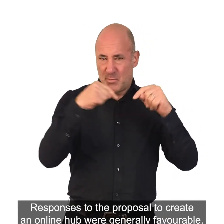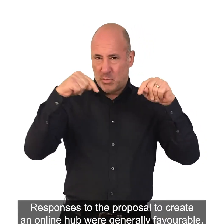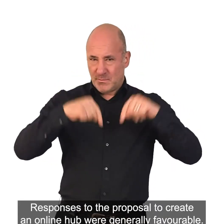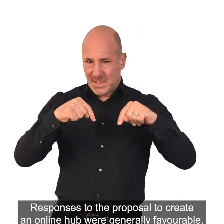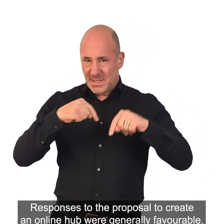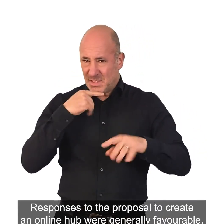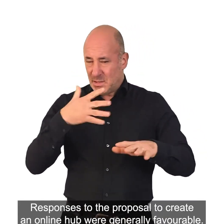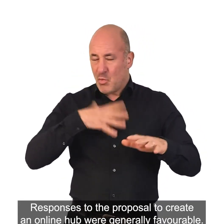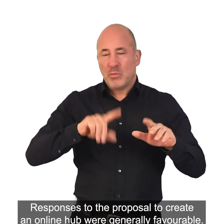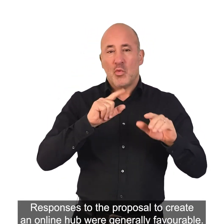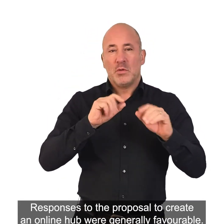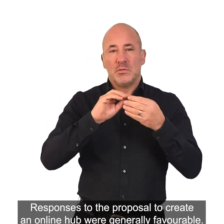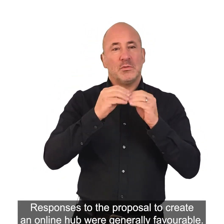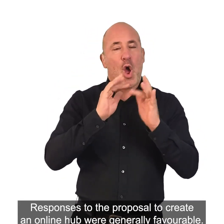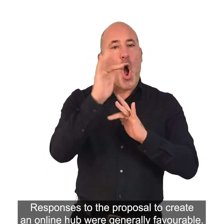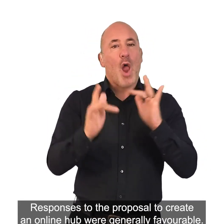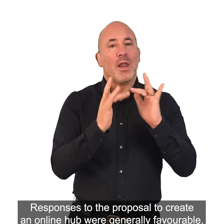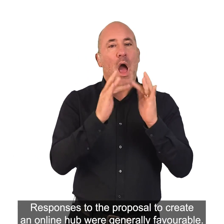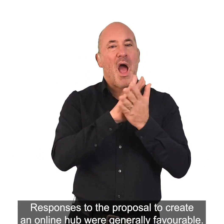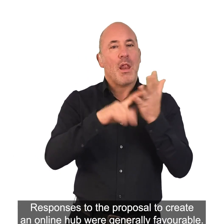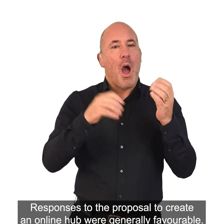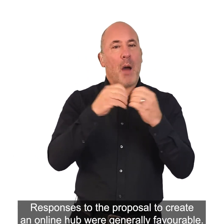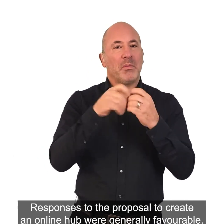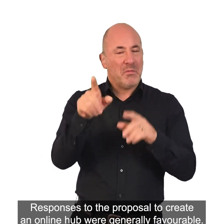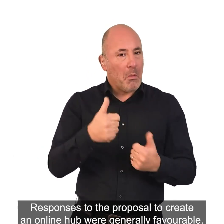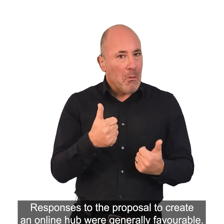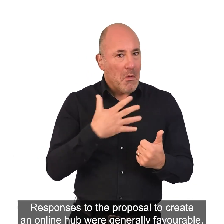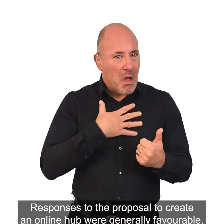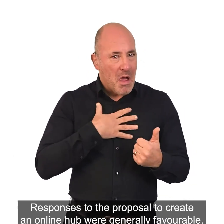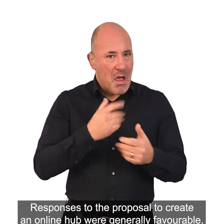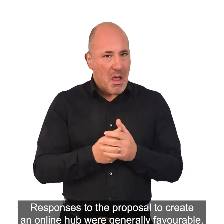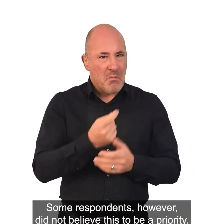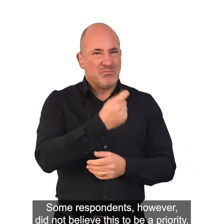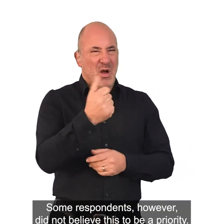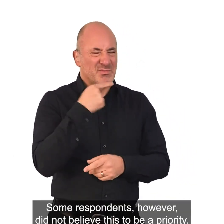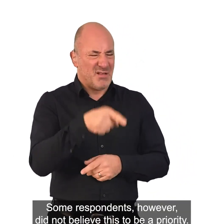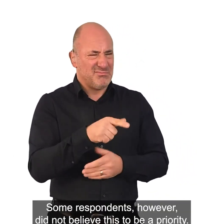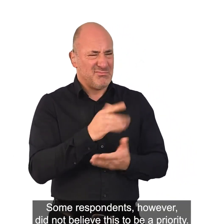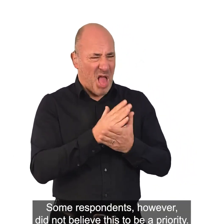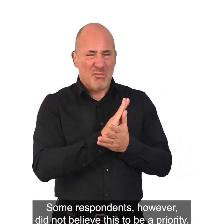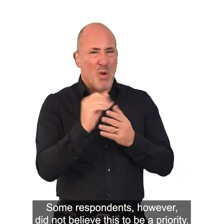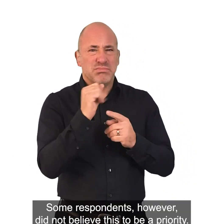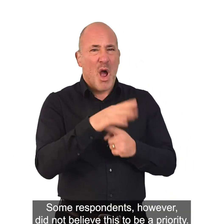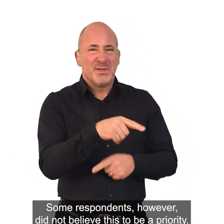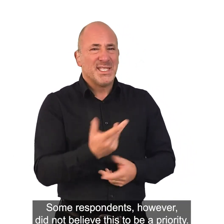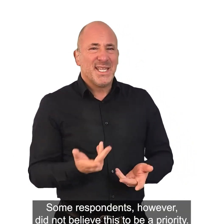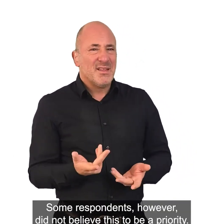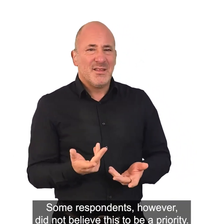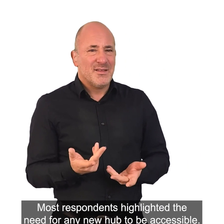Responses to the proposal to create an online hub were generally favourable. Some respondents, however, did not believe this to be a